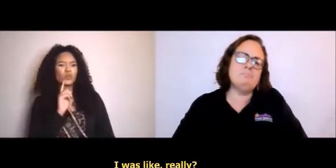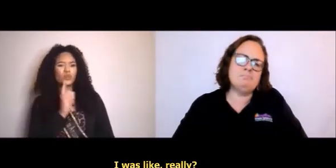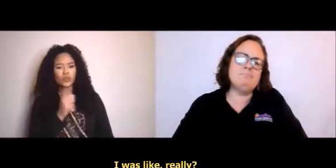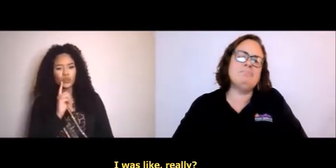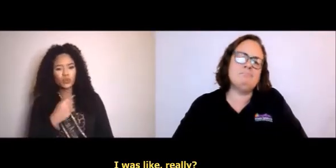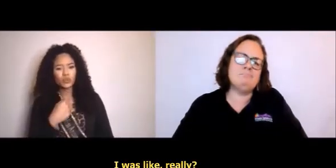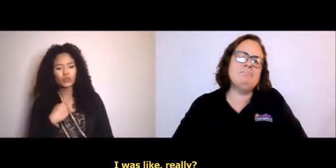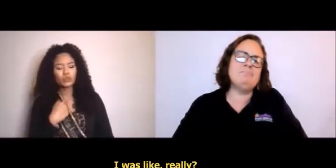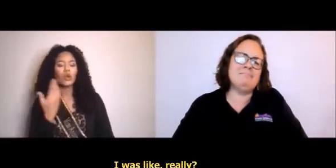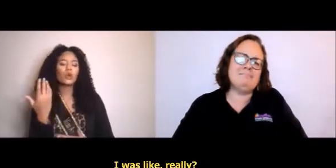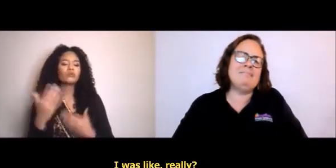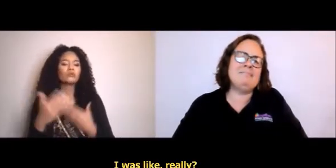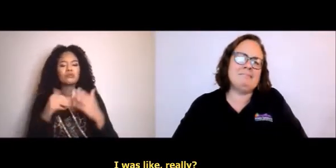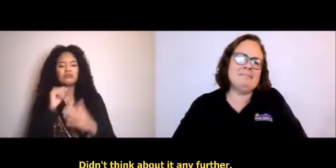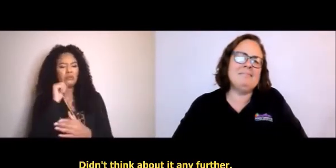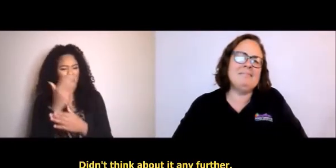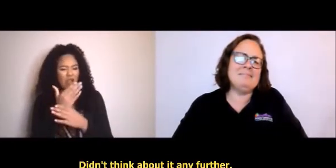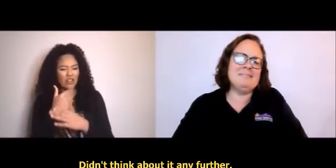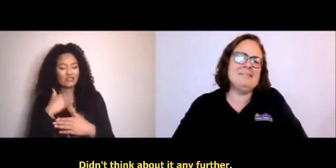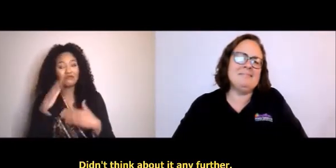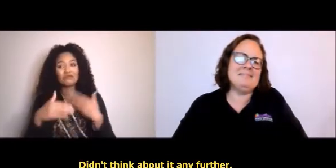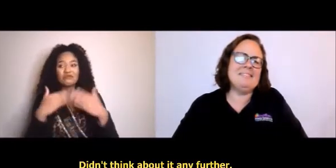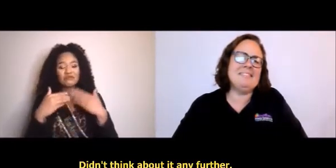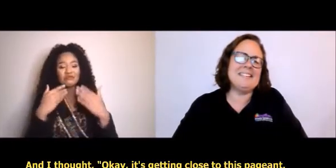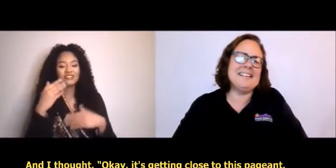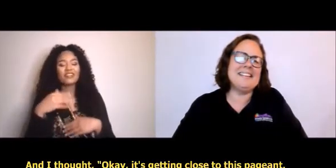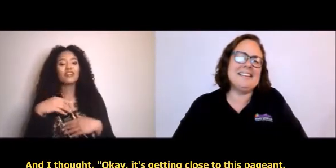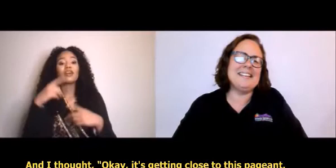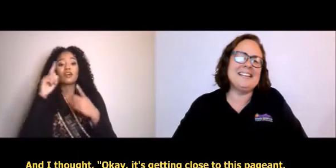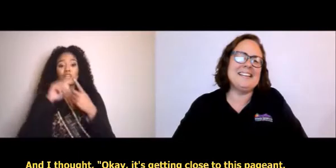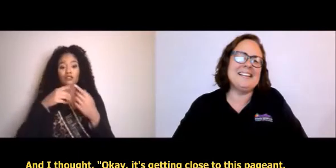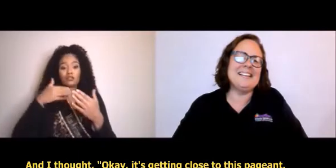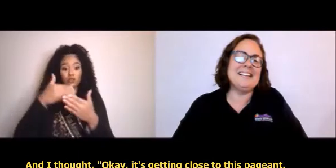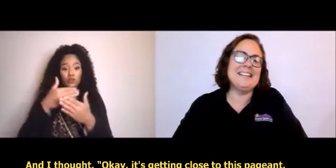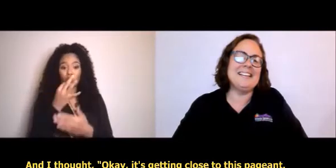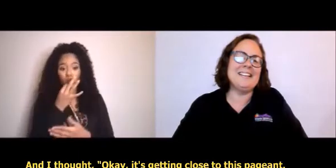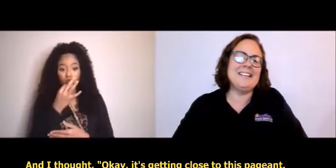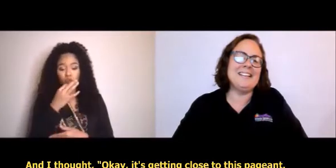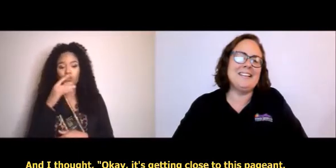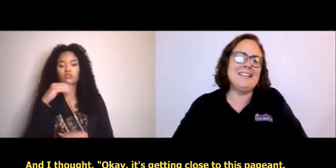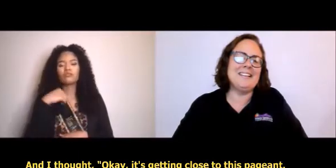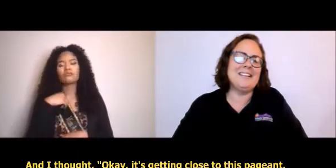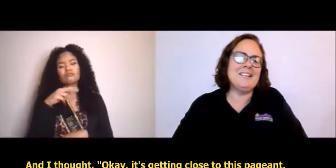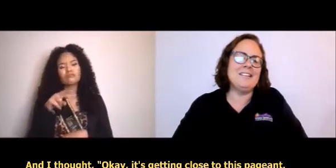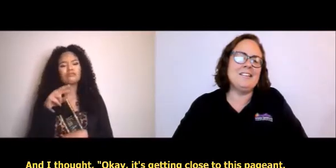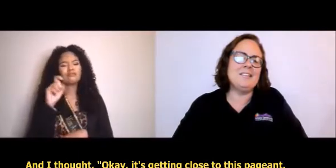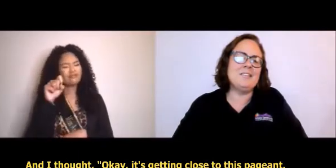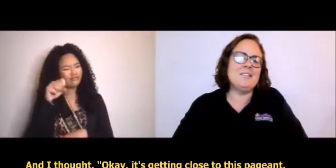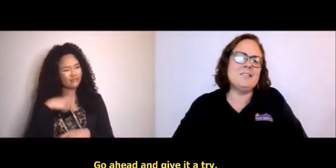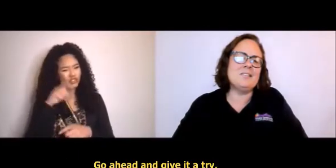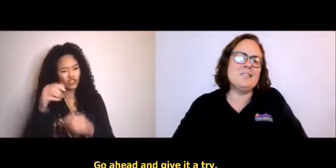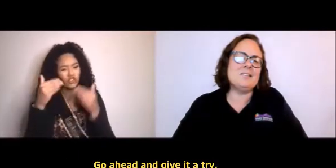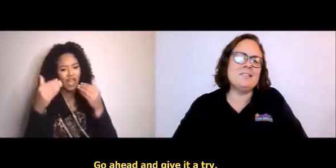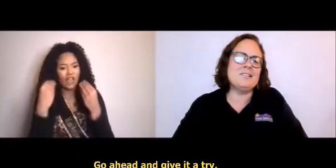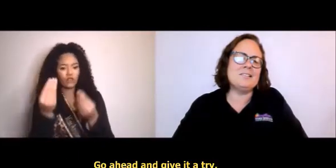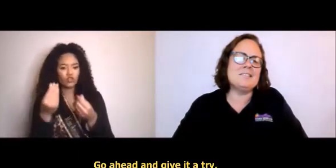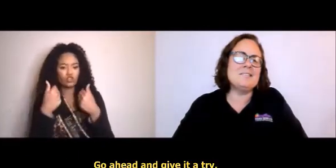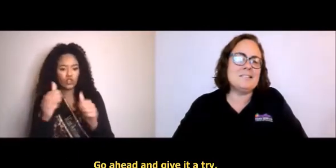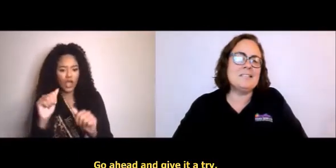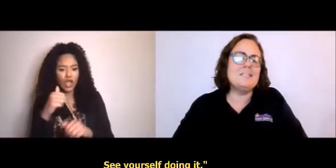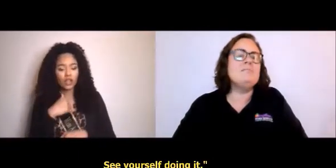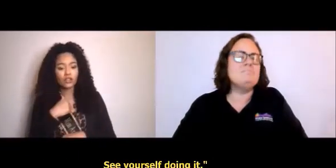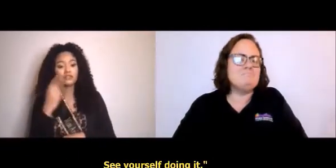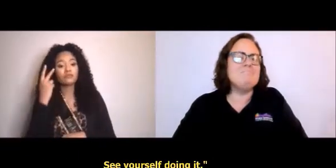try a live one. I'm like, really? Didn't think about it any further. Then I thought, okay, it's getting close to this pageant. Go ahead and give it a